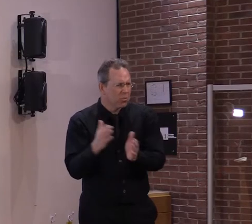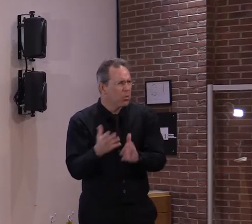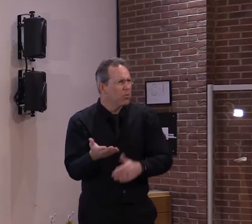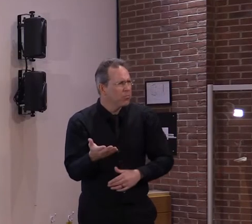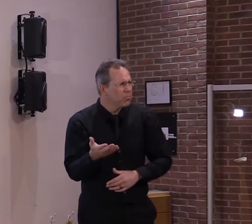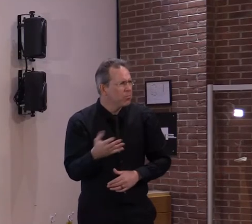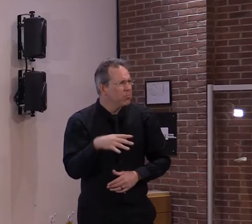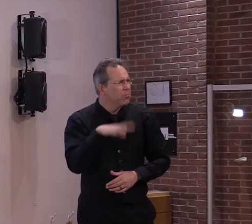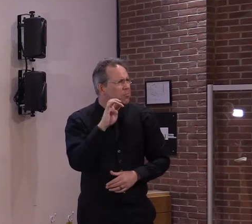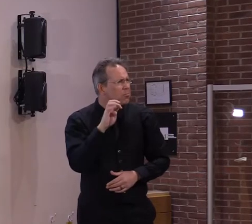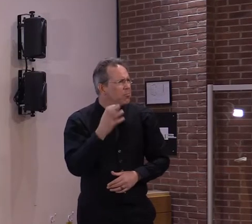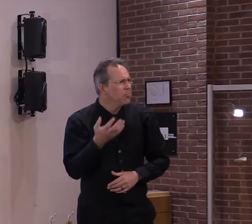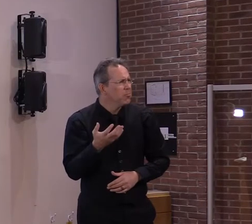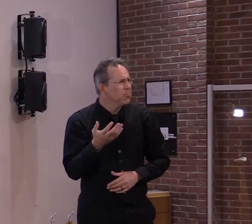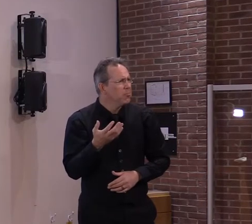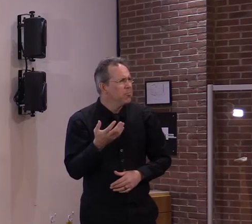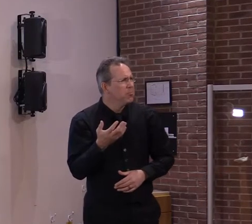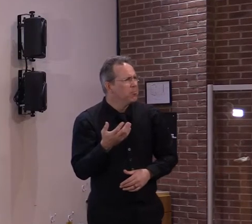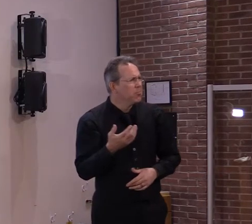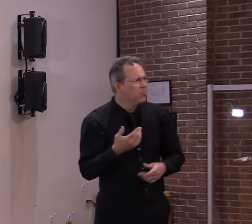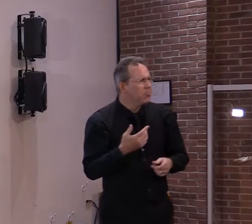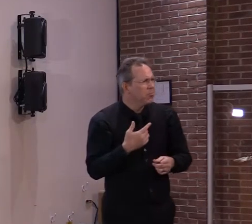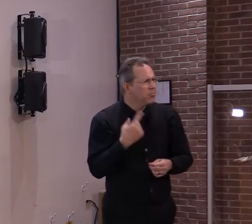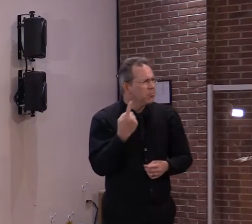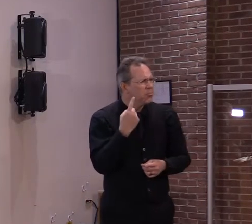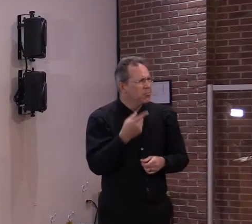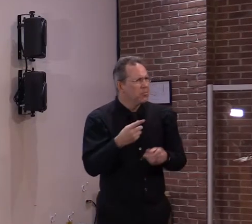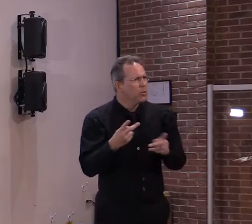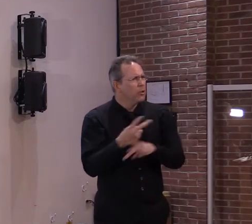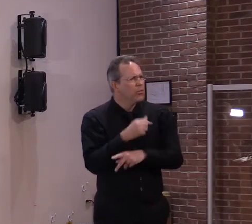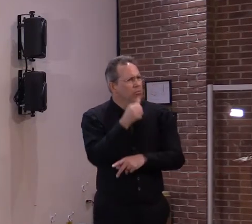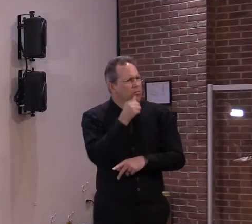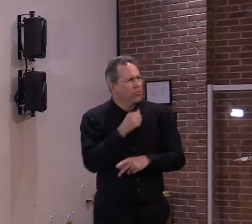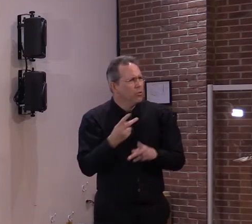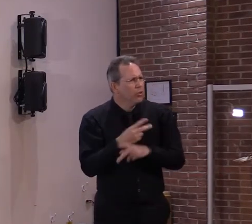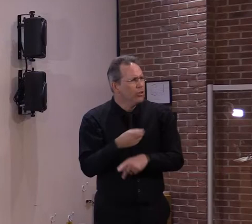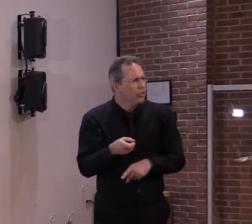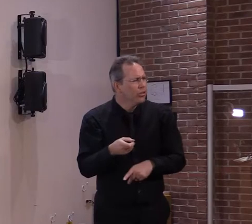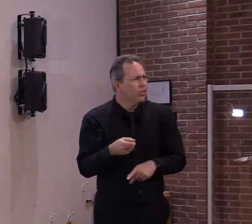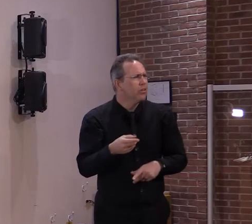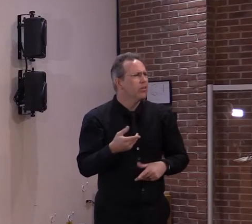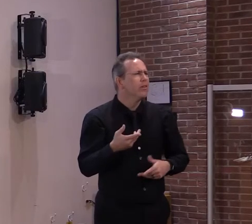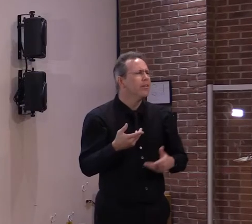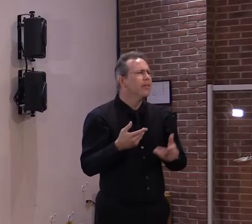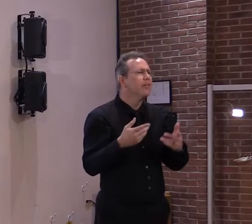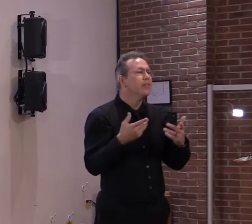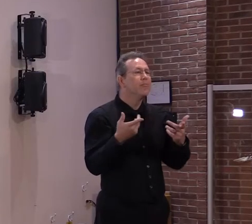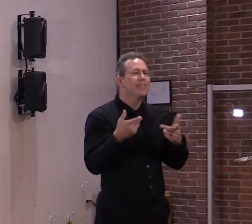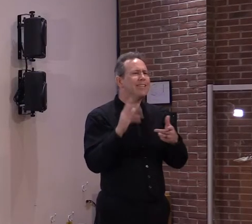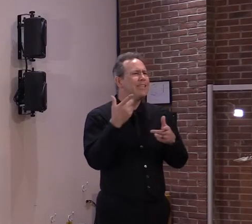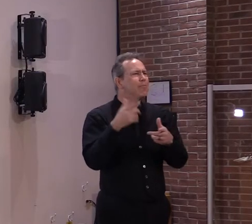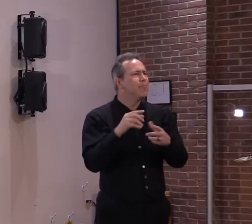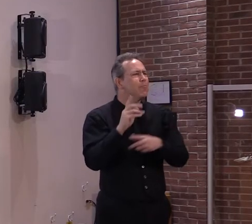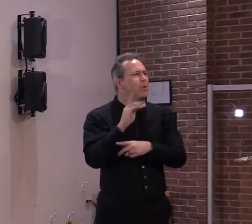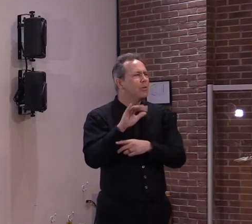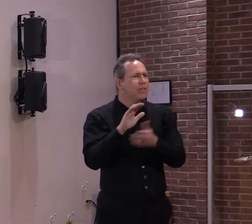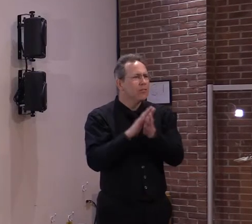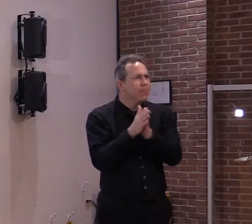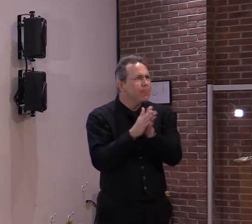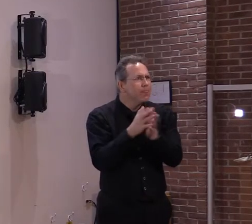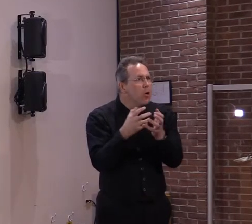that was suffering to a greater extent was not actually getting vaccined to the same extent that they